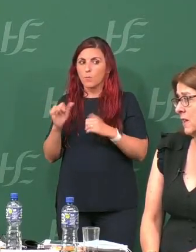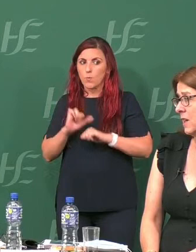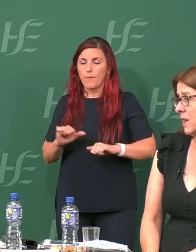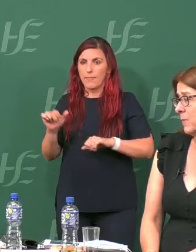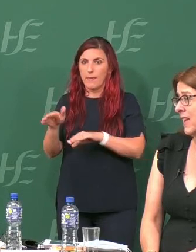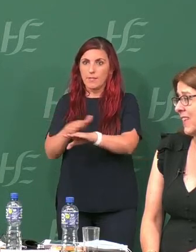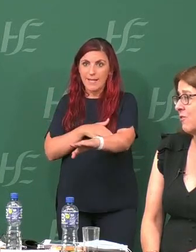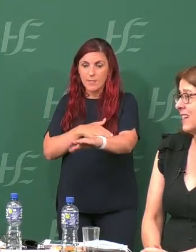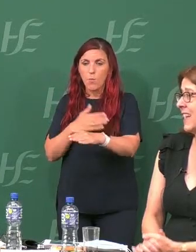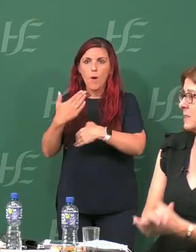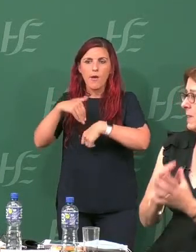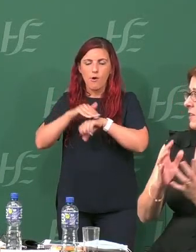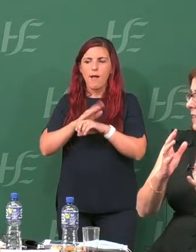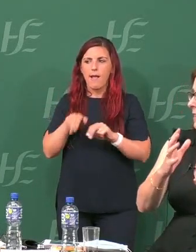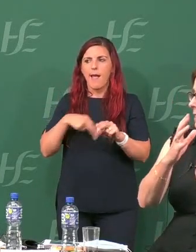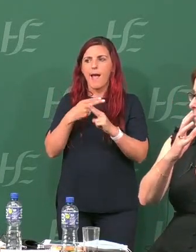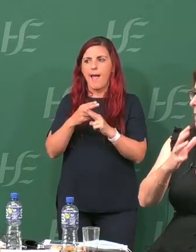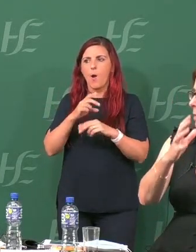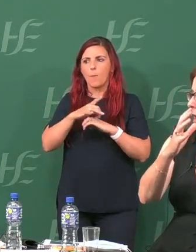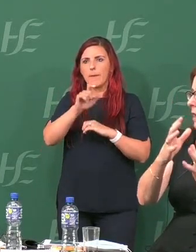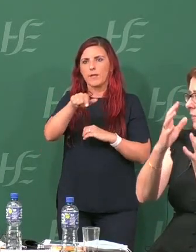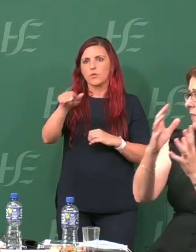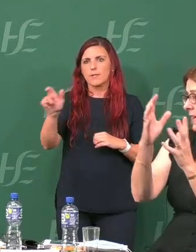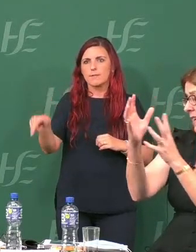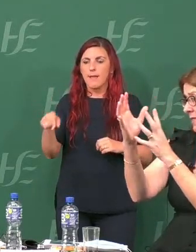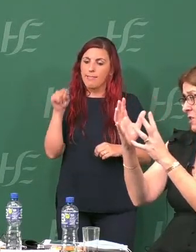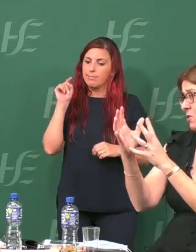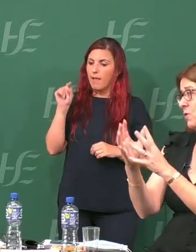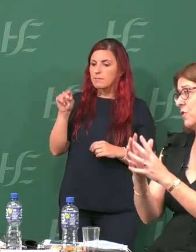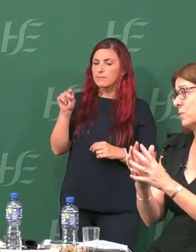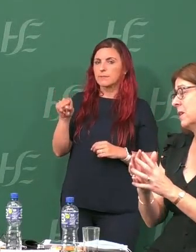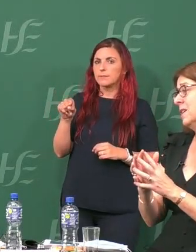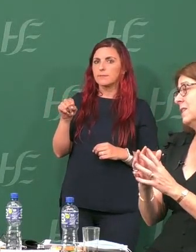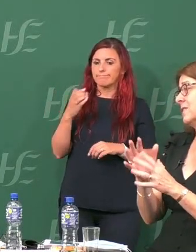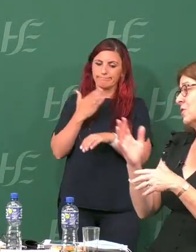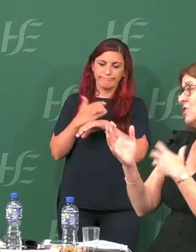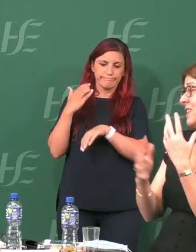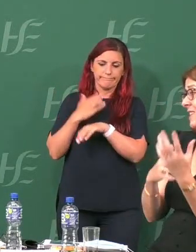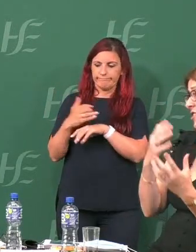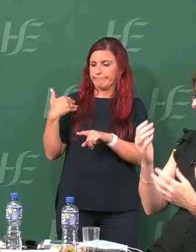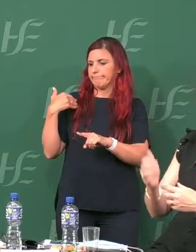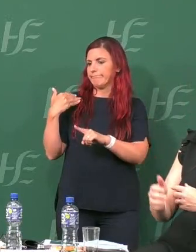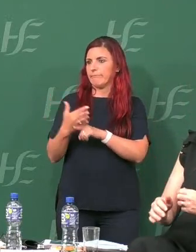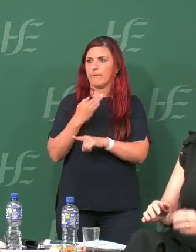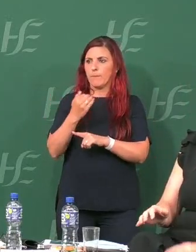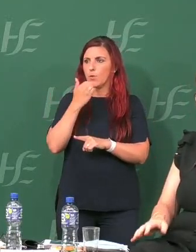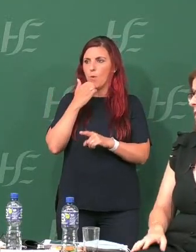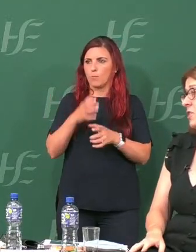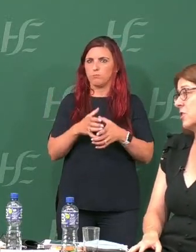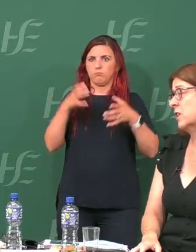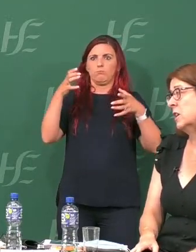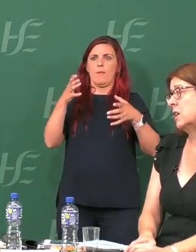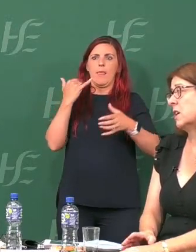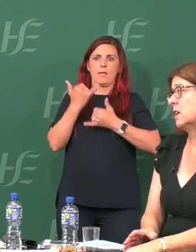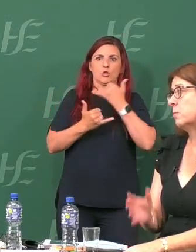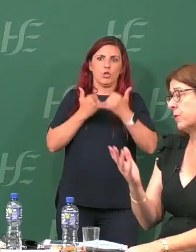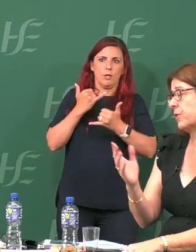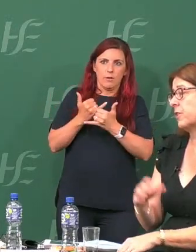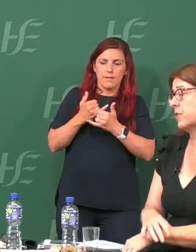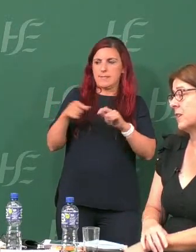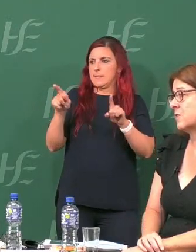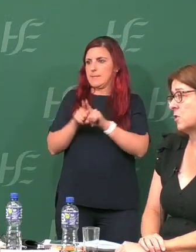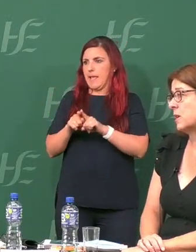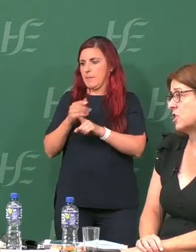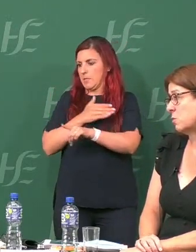outpatients. And that really has been there. That big block have carried through from the surges last year and the first quarter of this year.